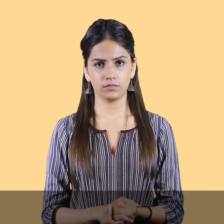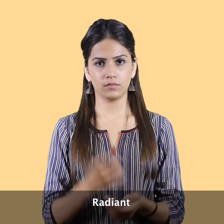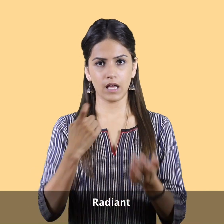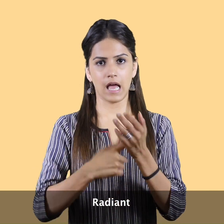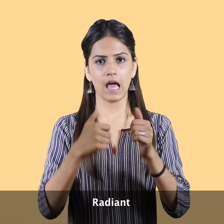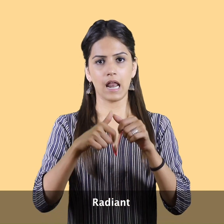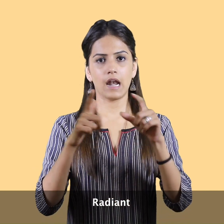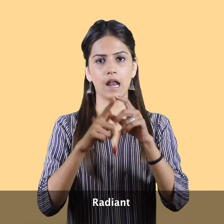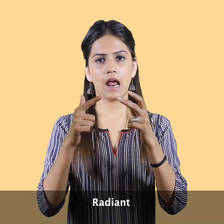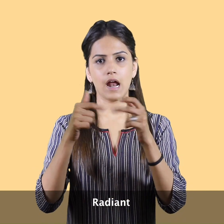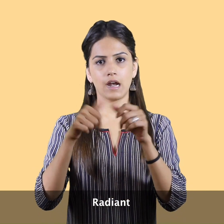radiant.